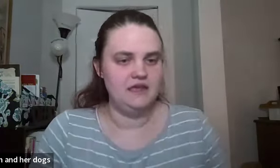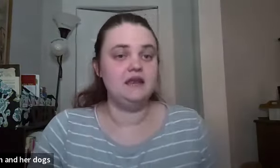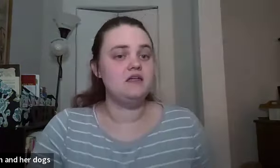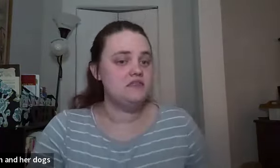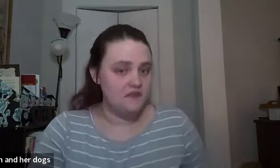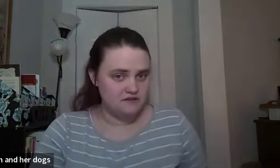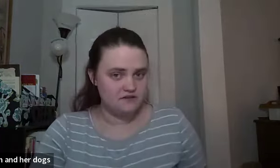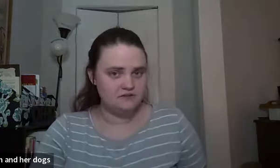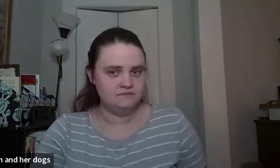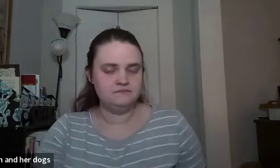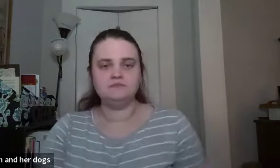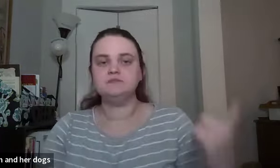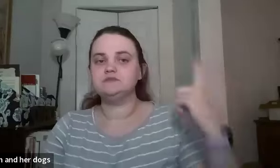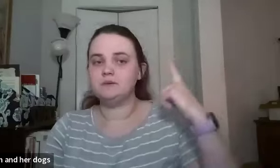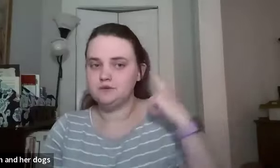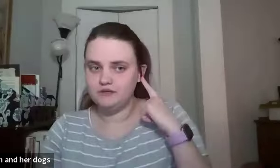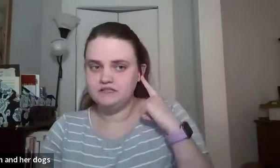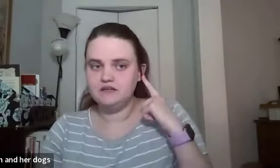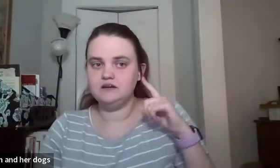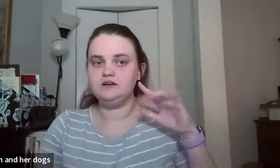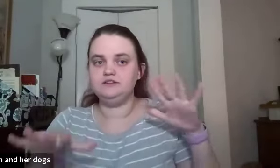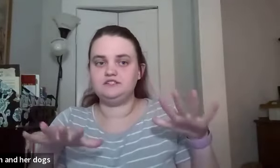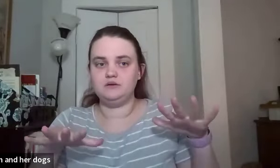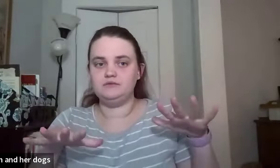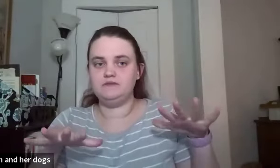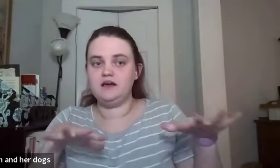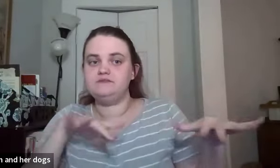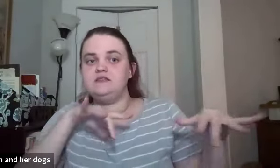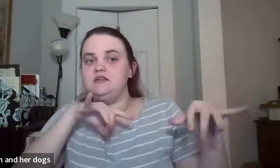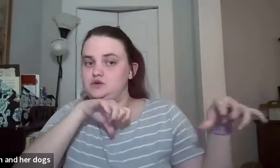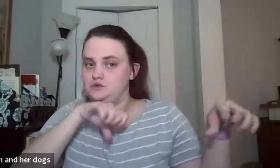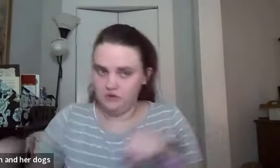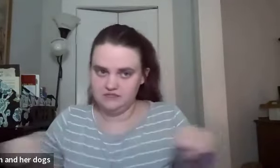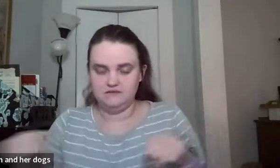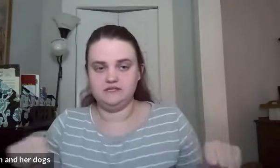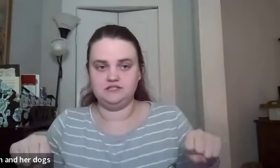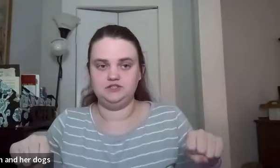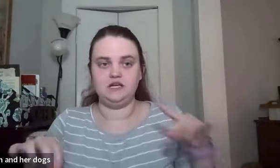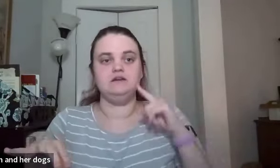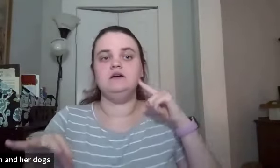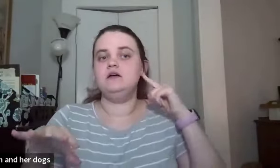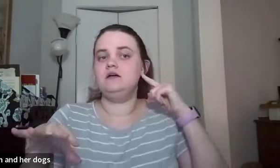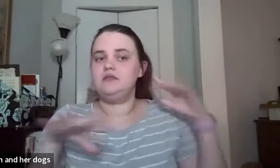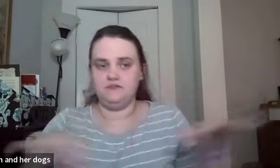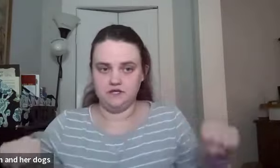Then thunder. So remember, you point to the ear, you start with fives, and then you close into fists as you shake.